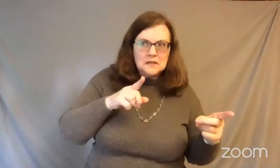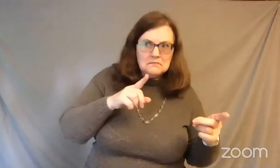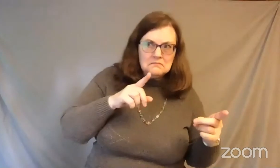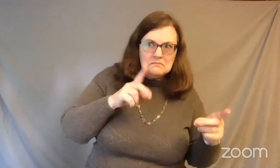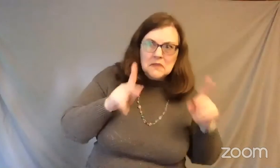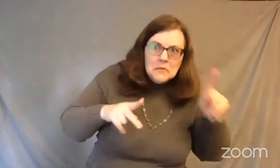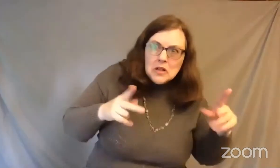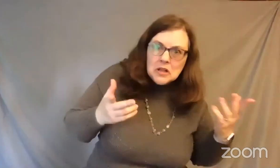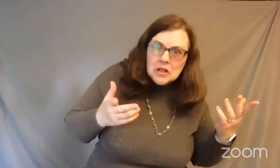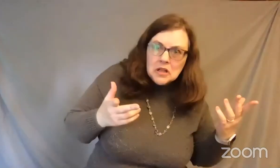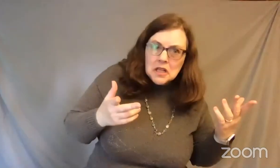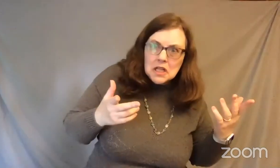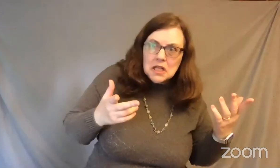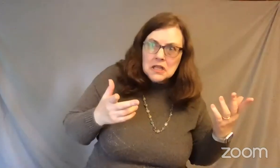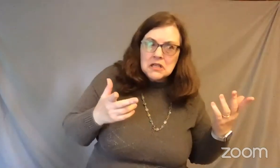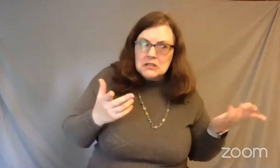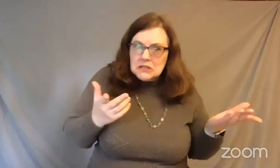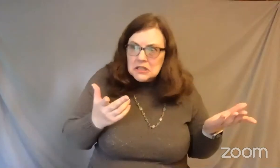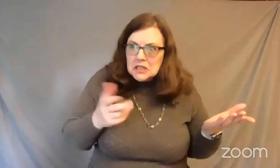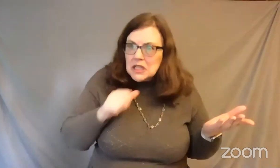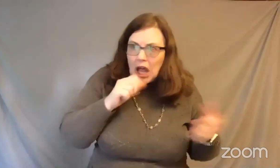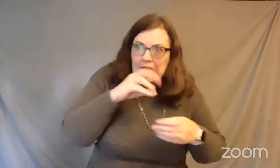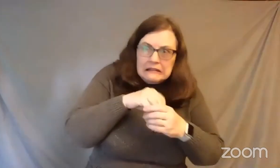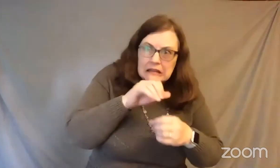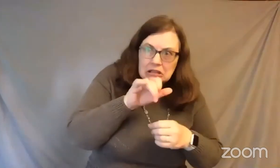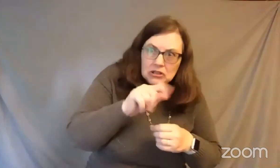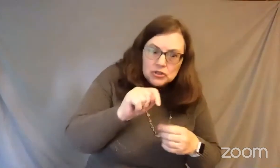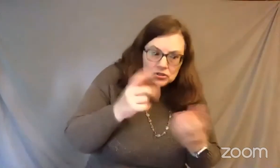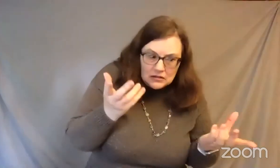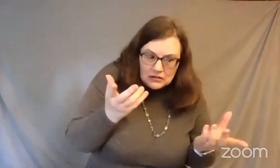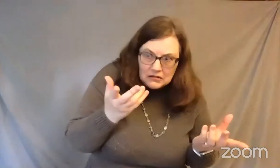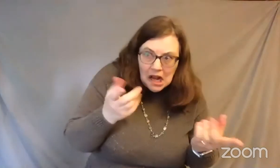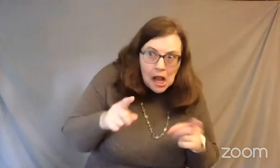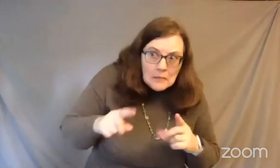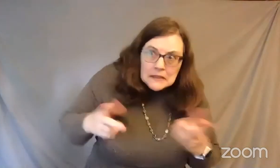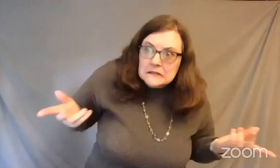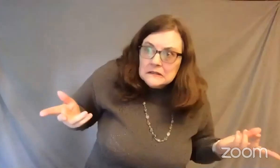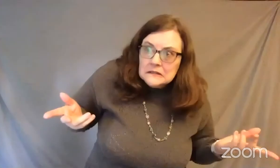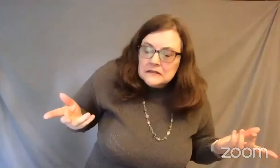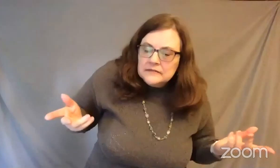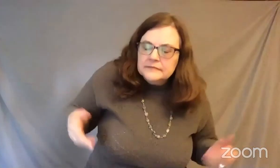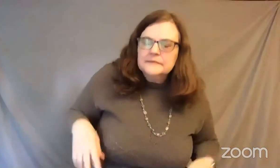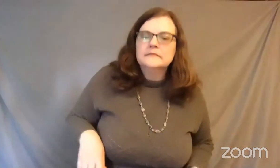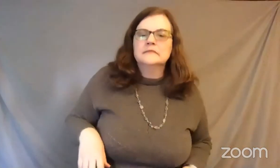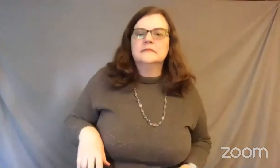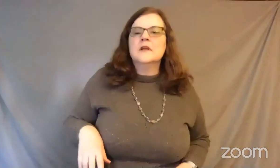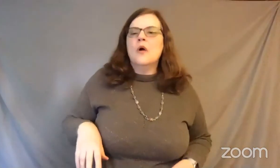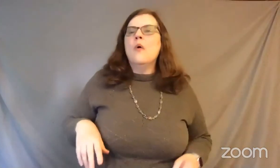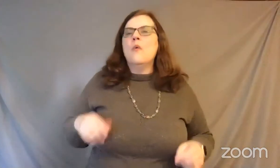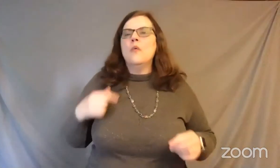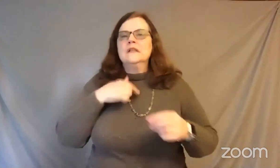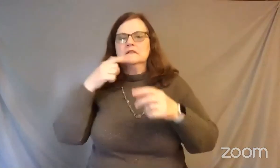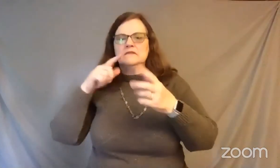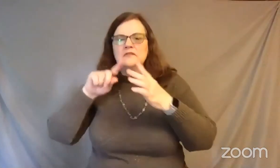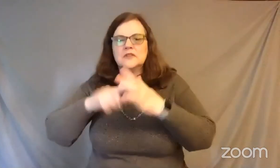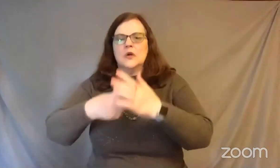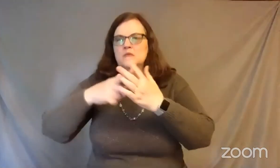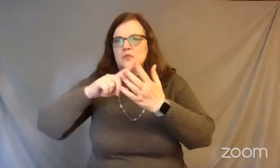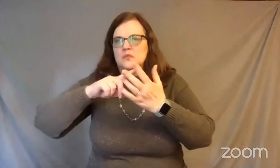If hearing children are pointing gesturally, but not at people, and that is not, there is no substantiation of